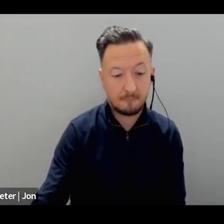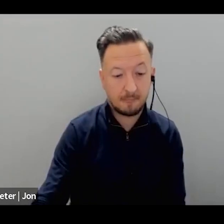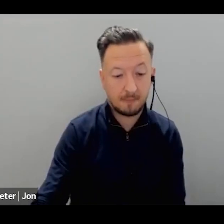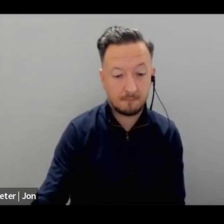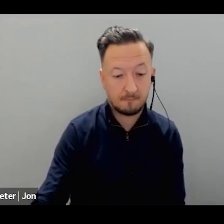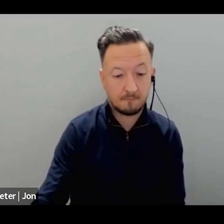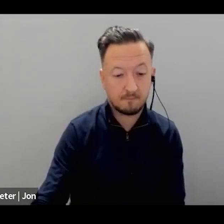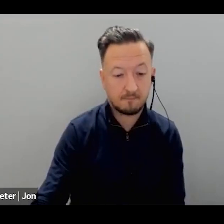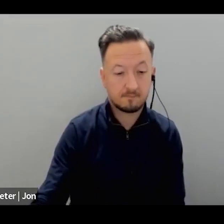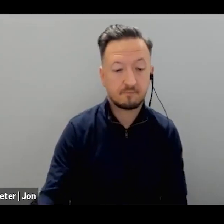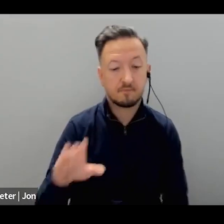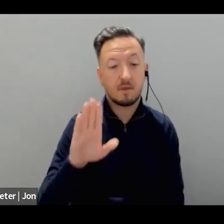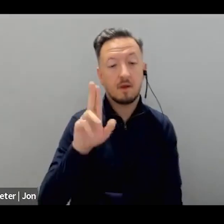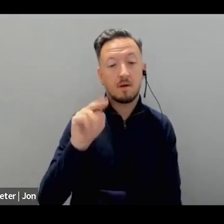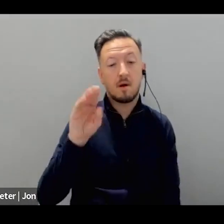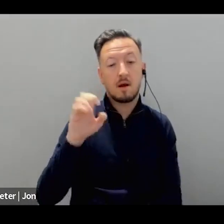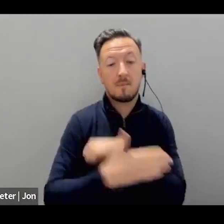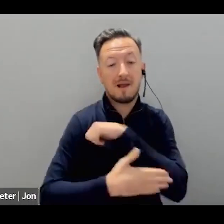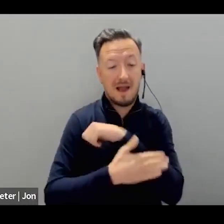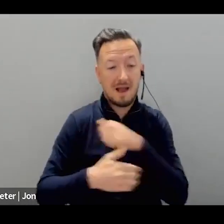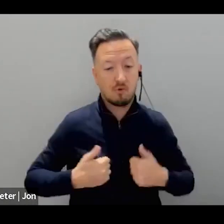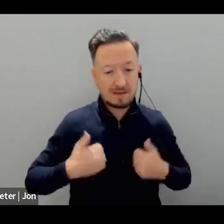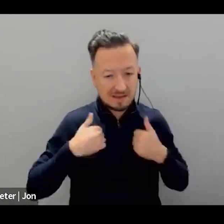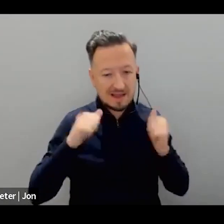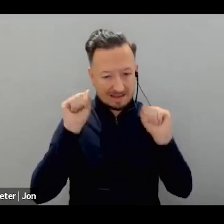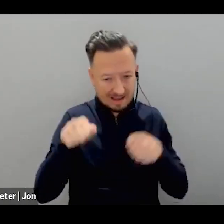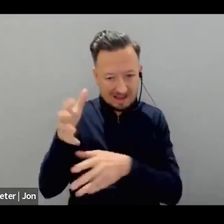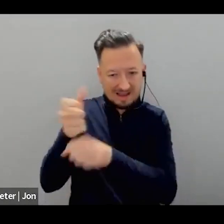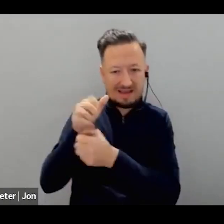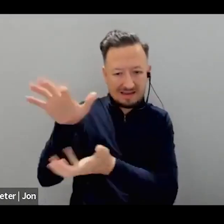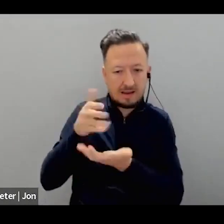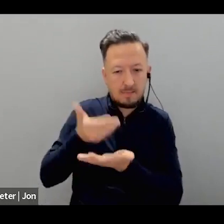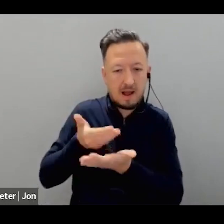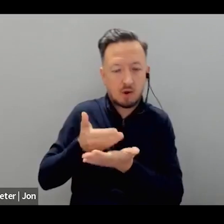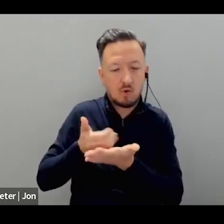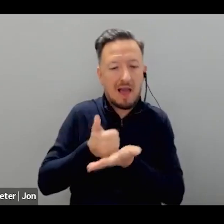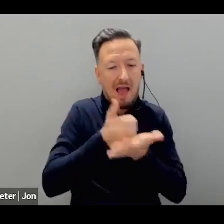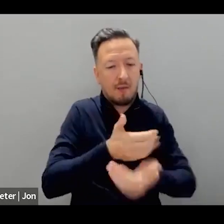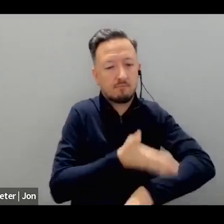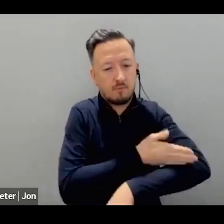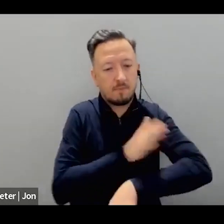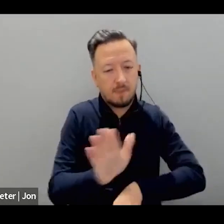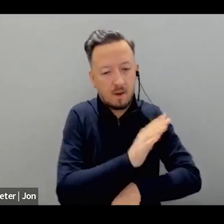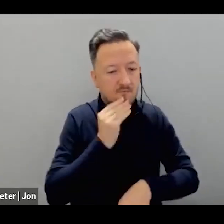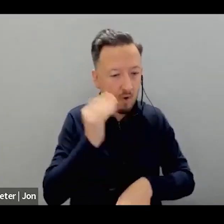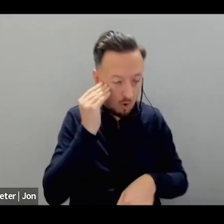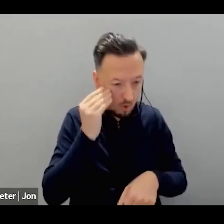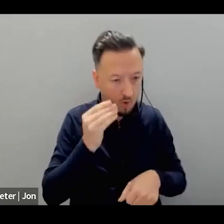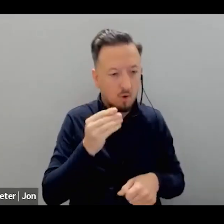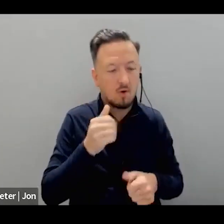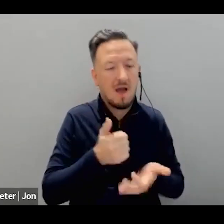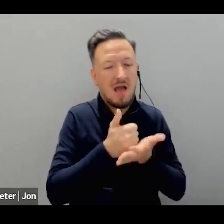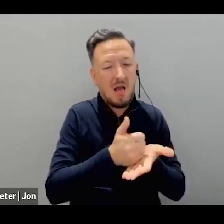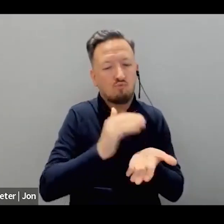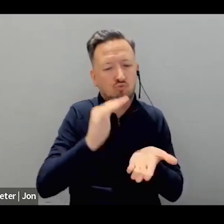Buncombe County residents can receive funding to make their homes more resilient through home projects that reduce the long-term risk